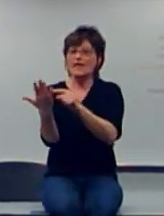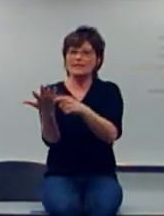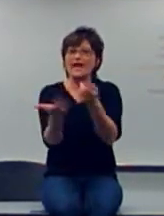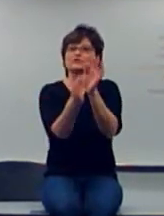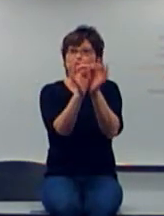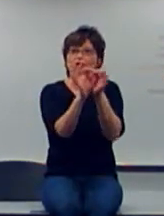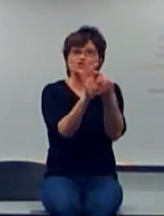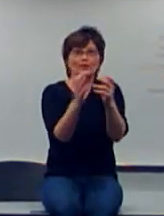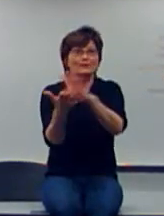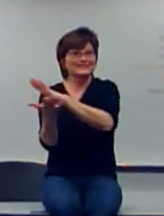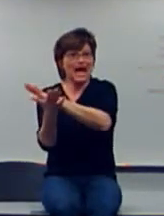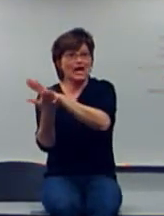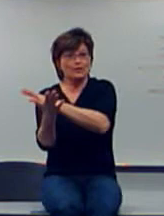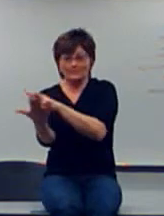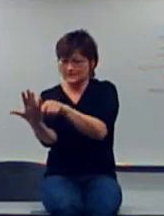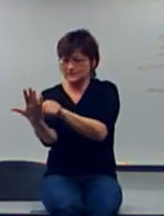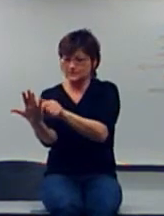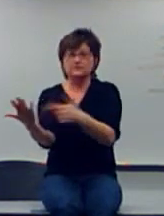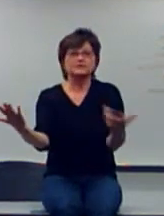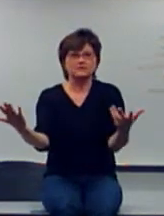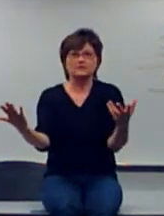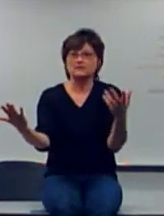medicine, they interpret what's on the paper.